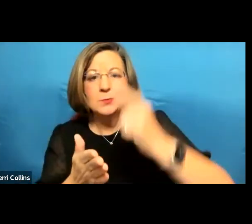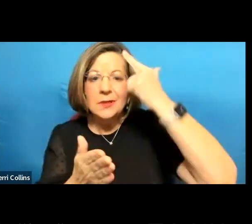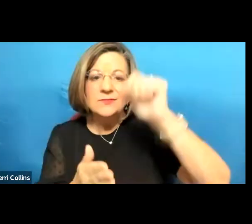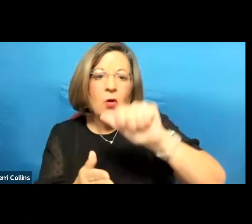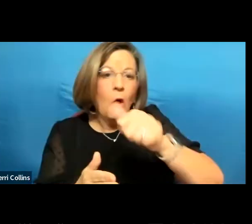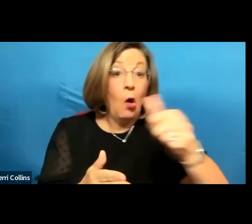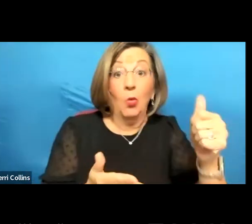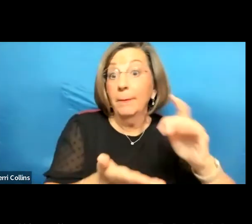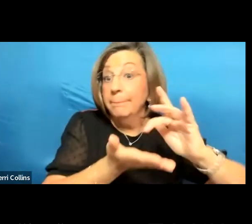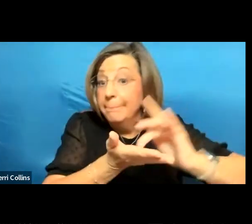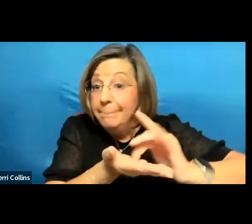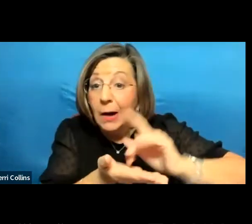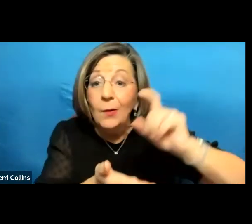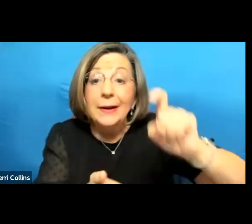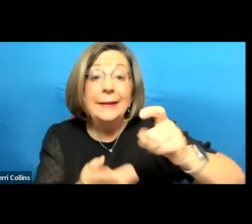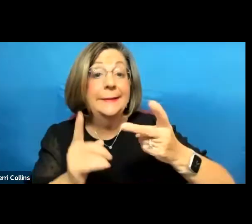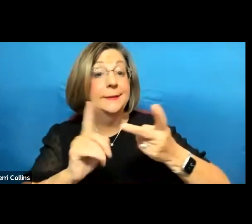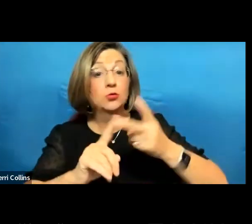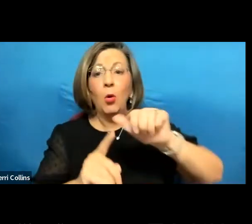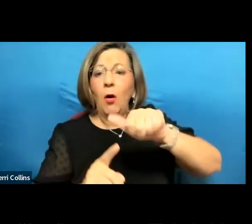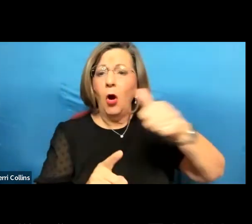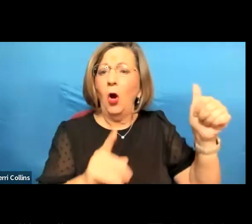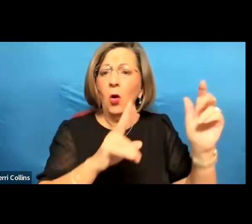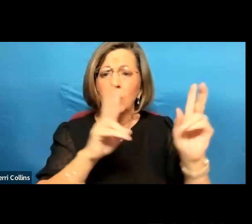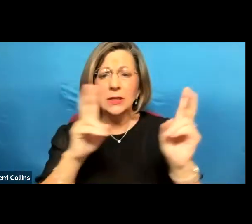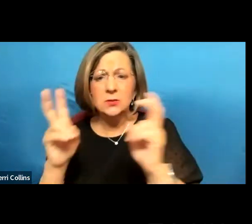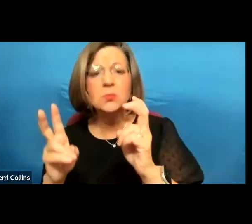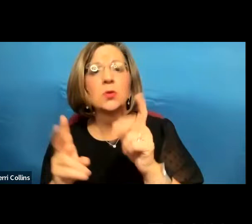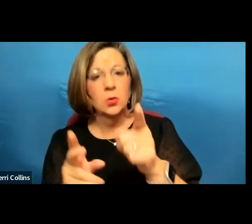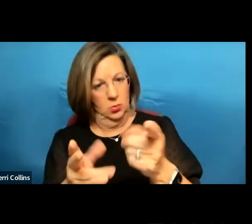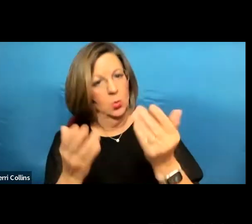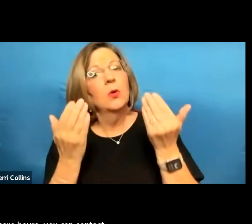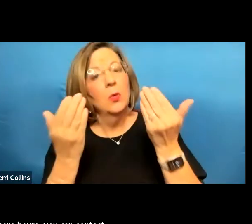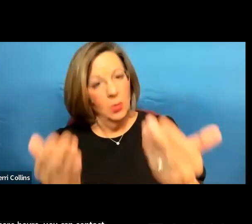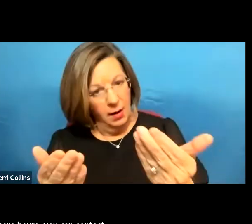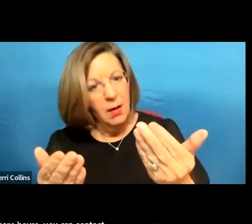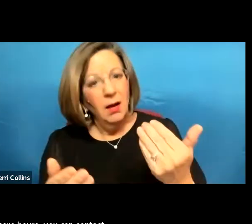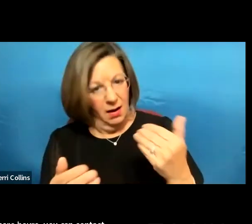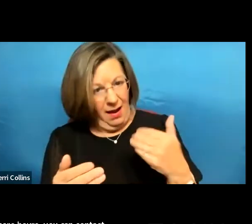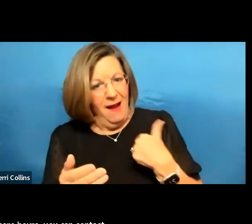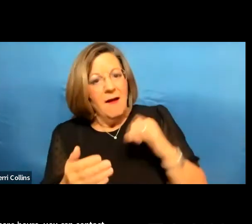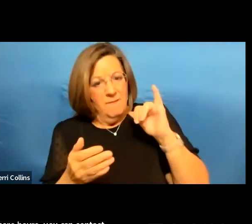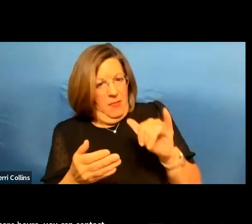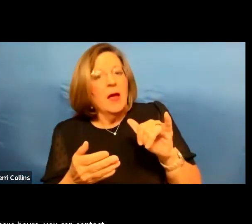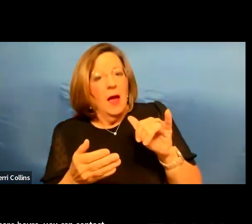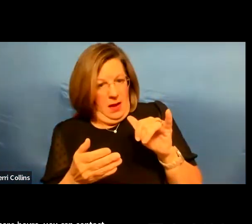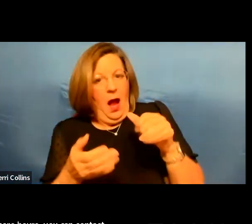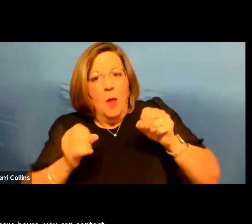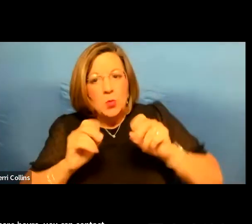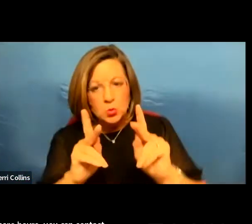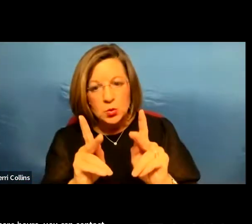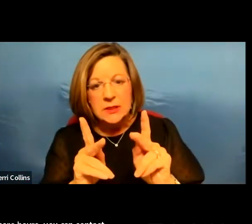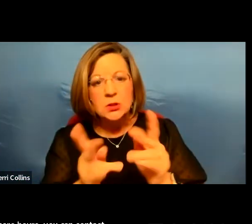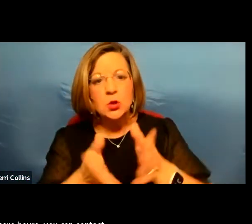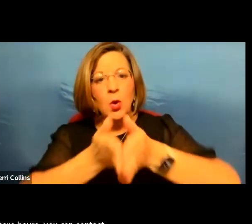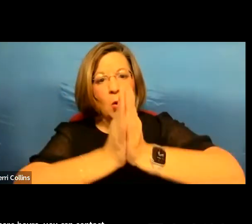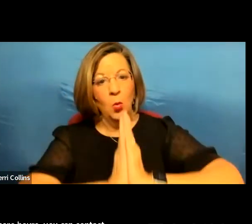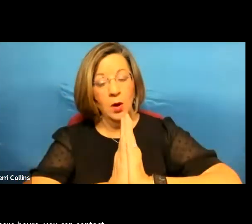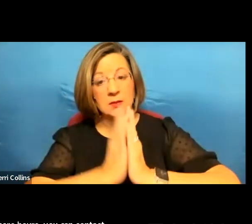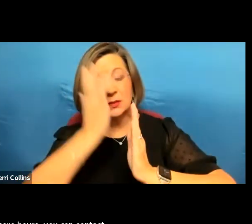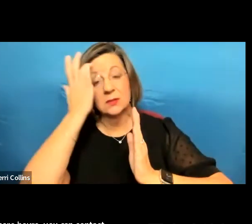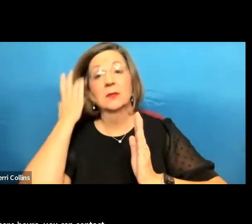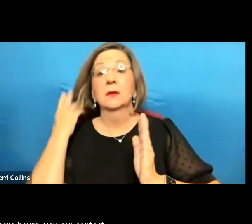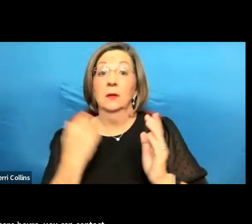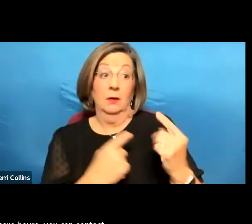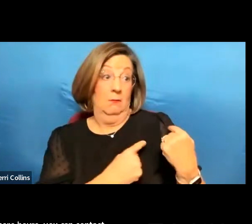and request to increase your hours. If you have other medical needs or if you have other issues, you can make a request that